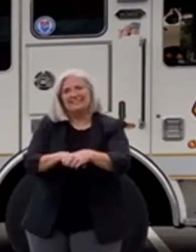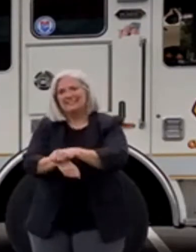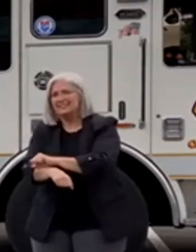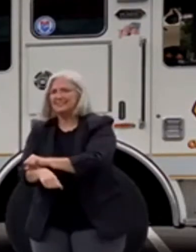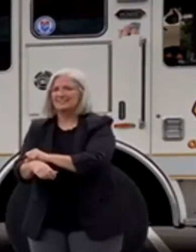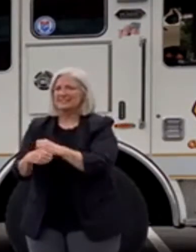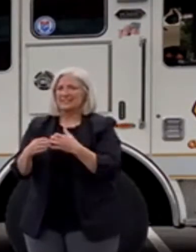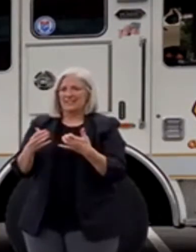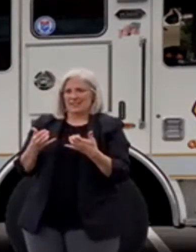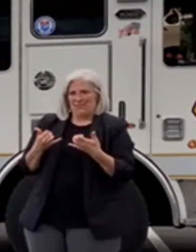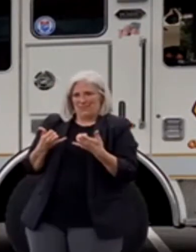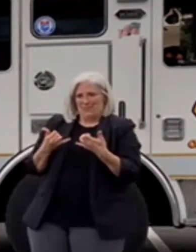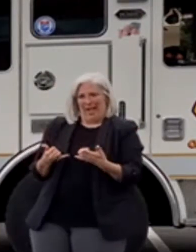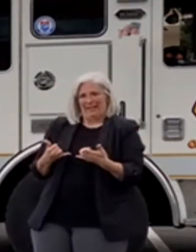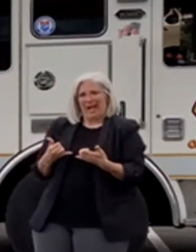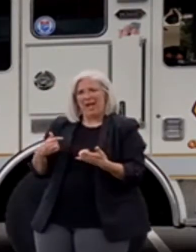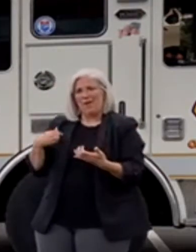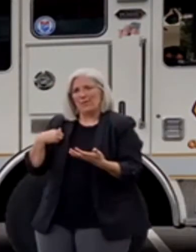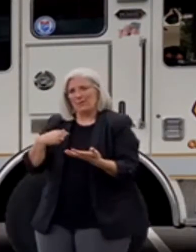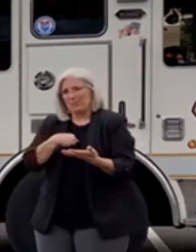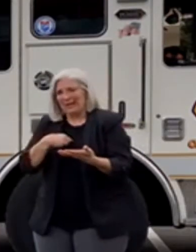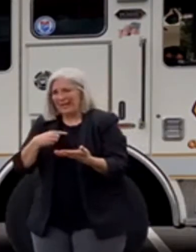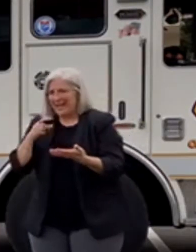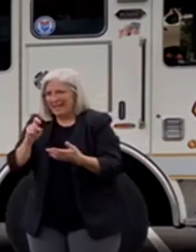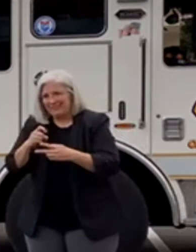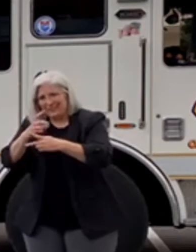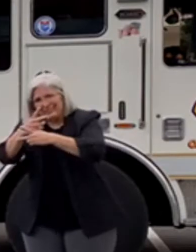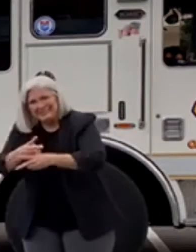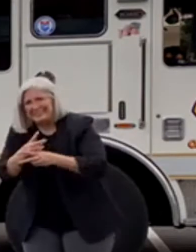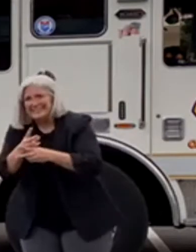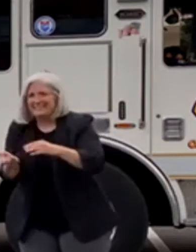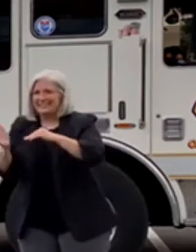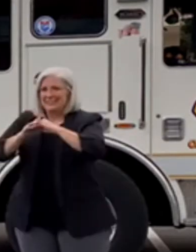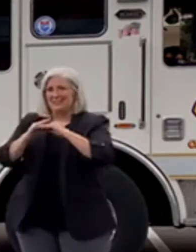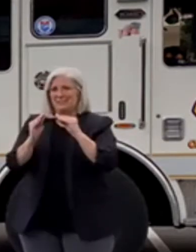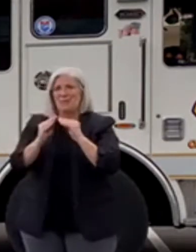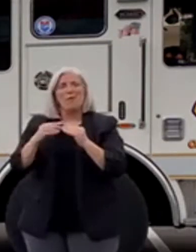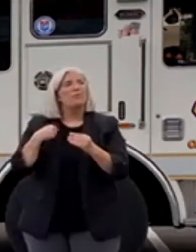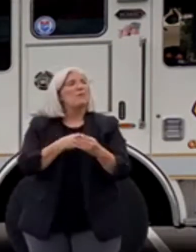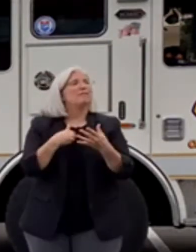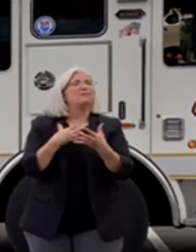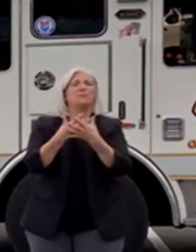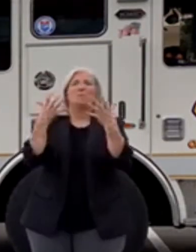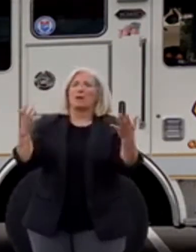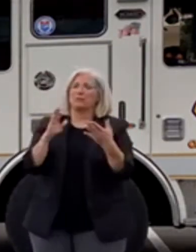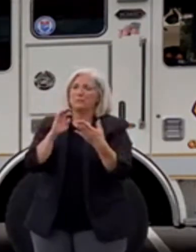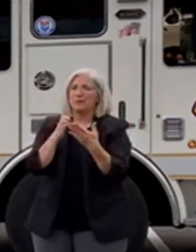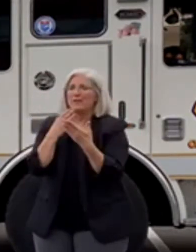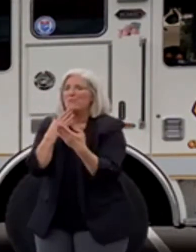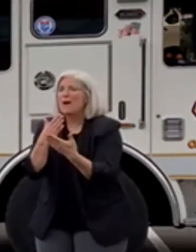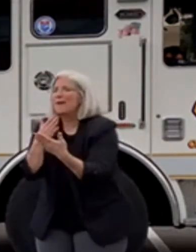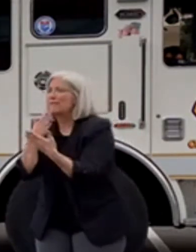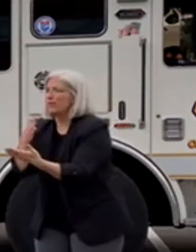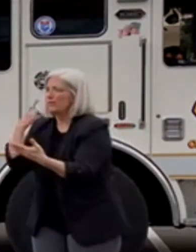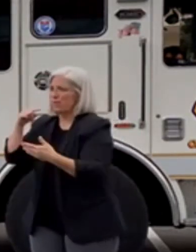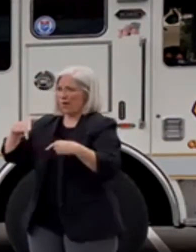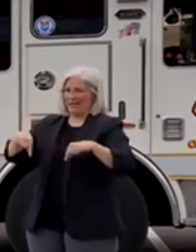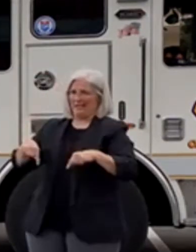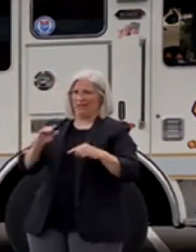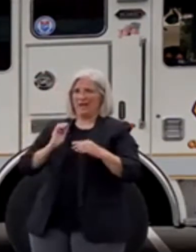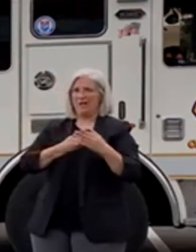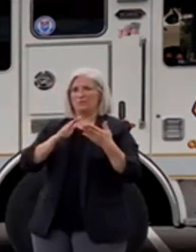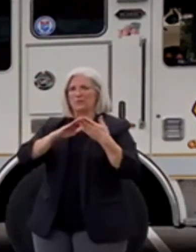precisely because we do have so much to be grateful for this Thanksgiving as a community, and we want to be able